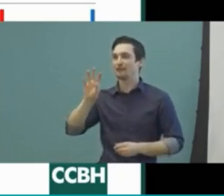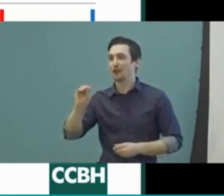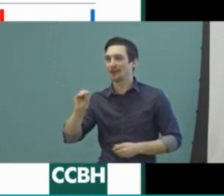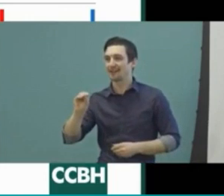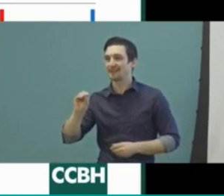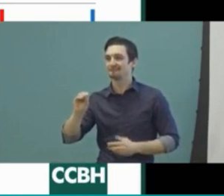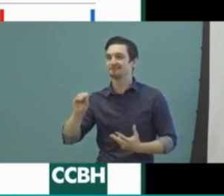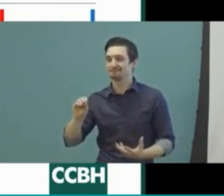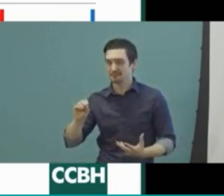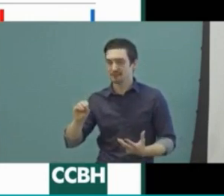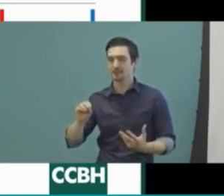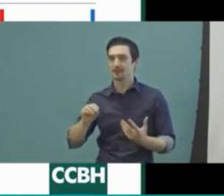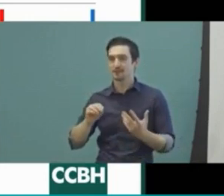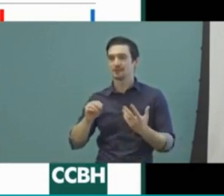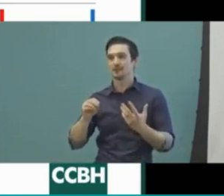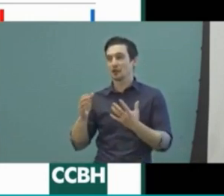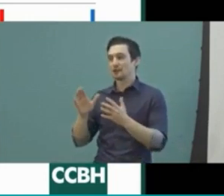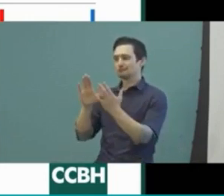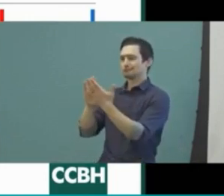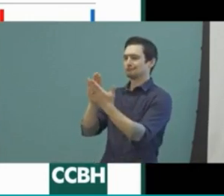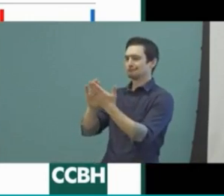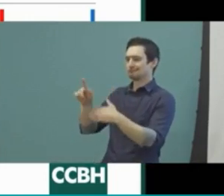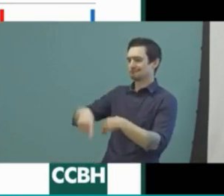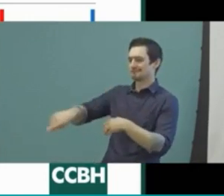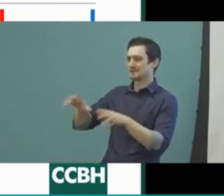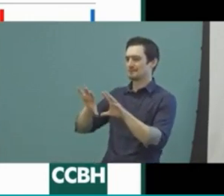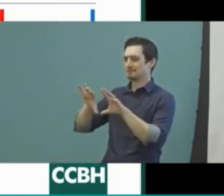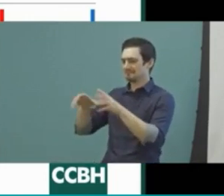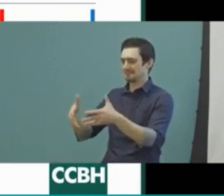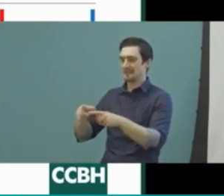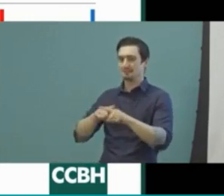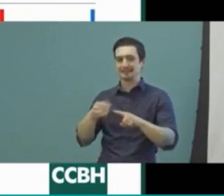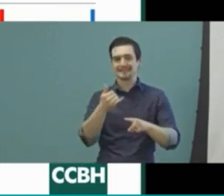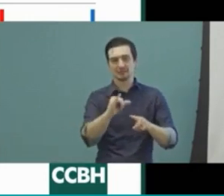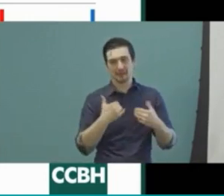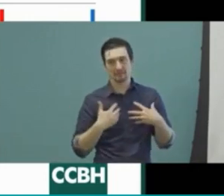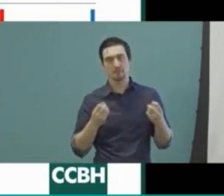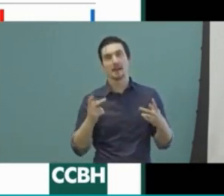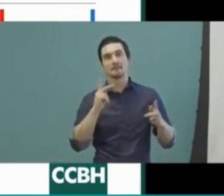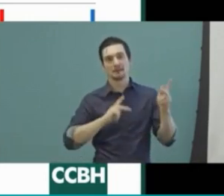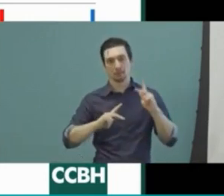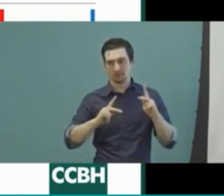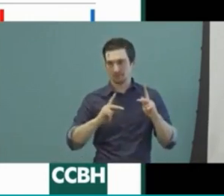also have thousands of people affected, so we're going to continue to be doing these for a while.